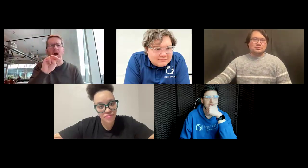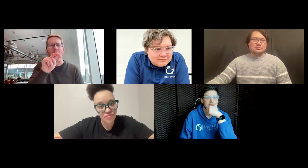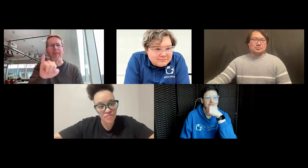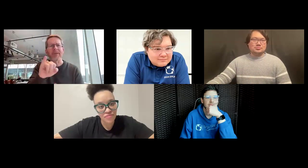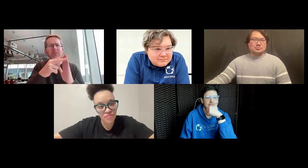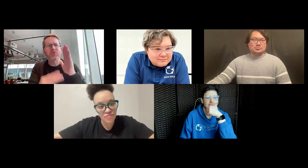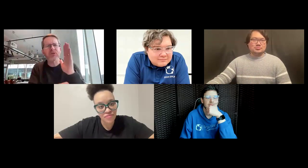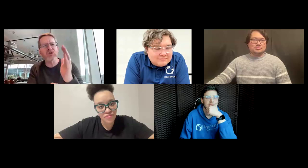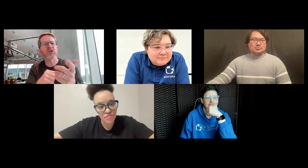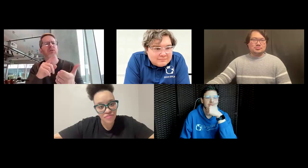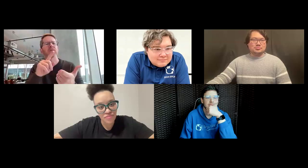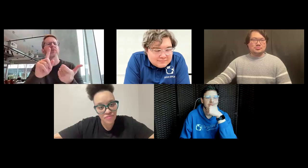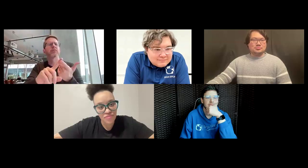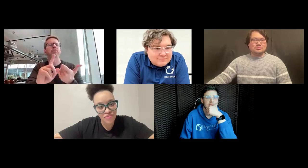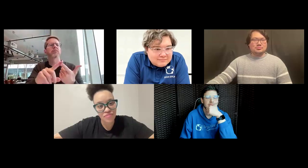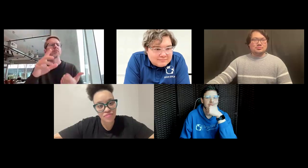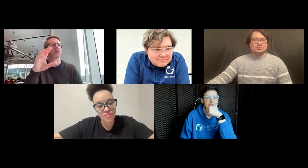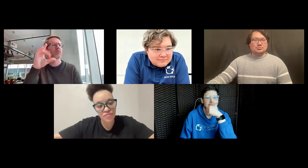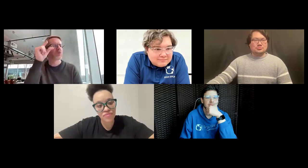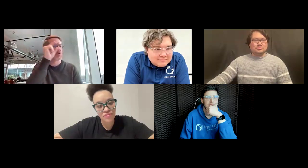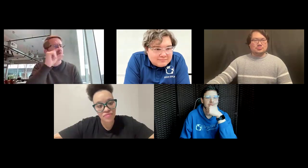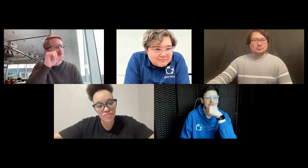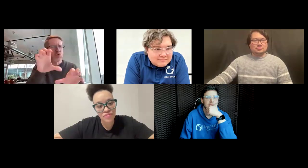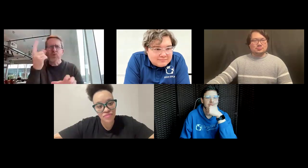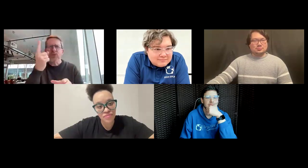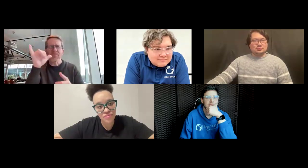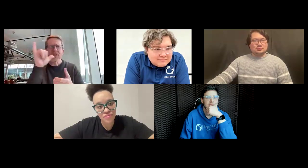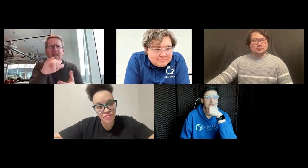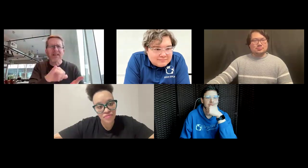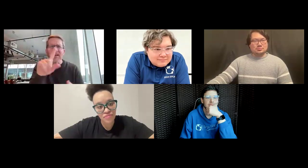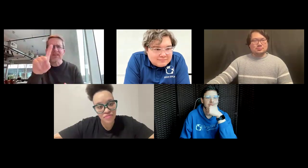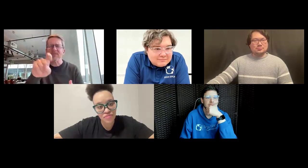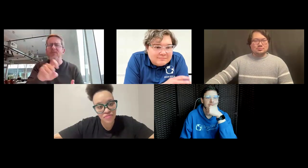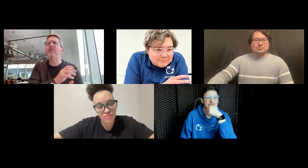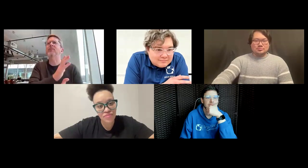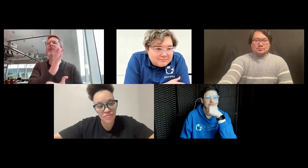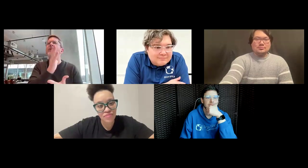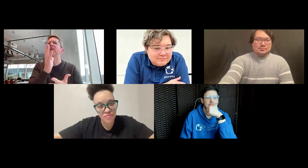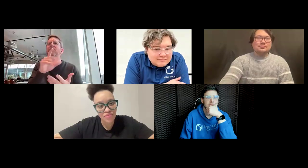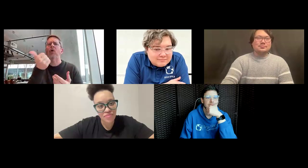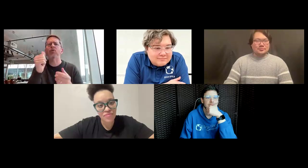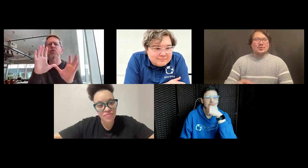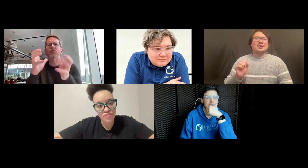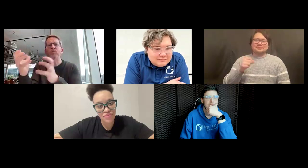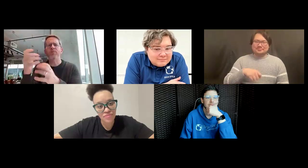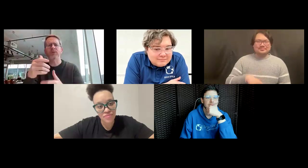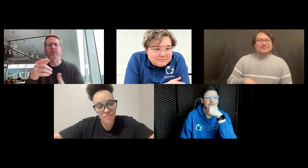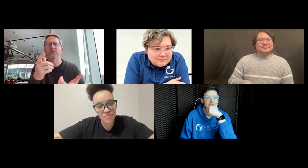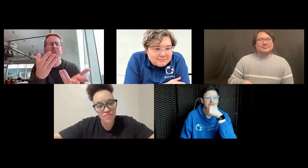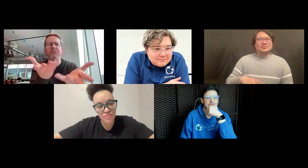as well, like OmniBridge, or that Google, I think, is doing something like that. Some other groups